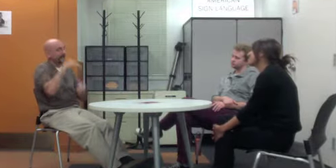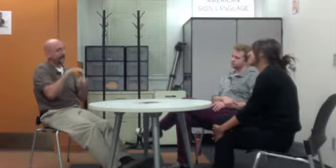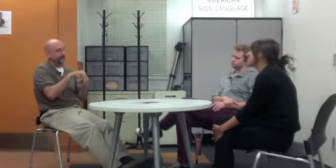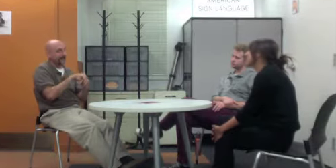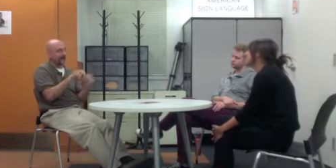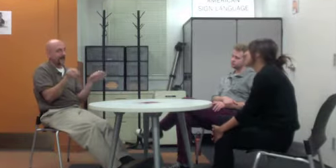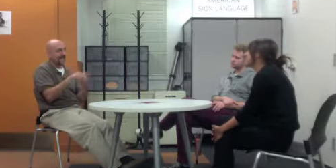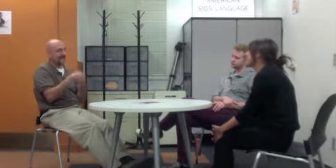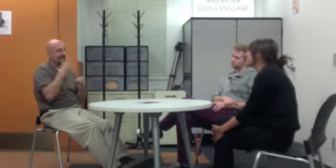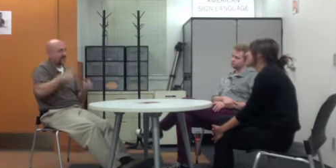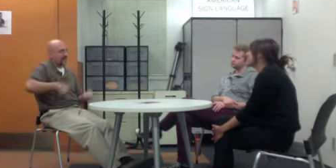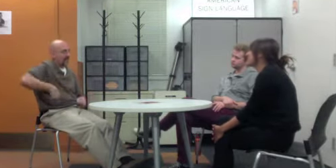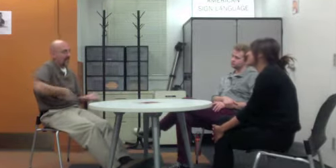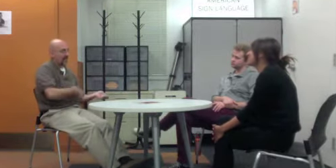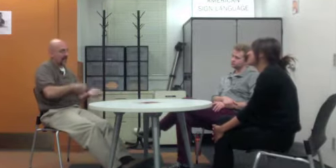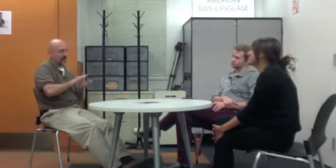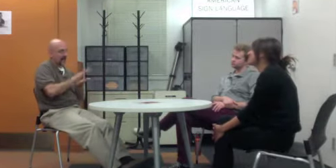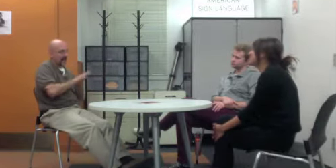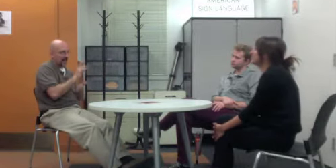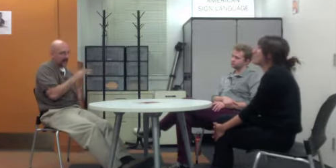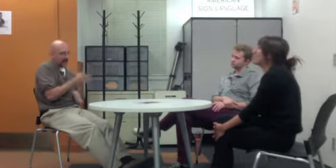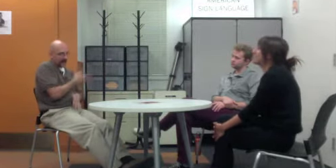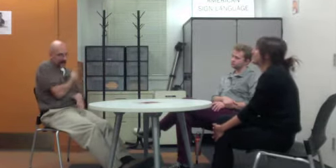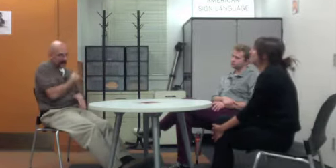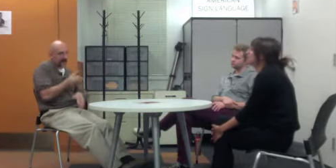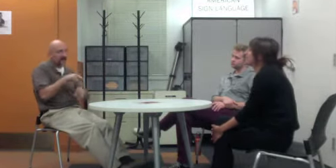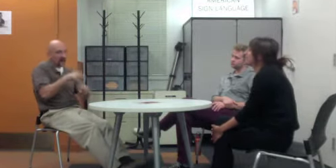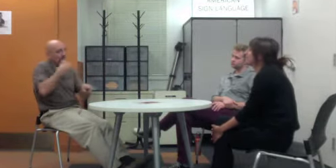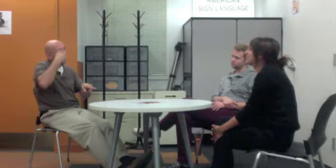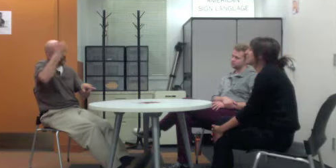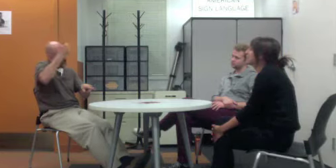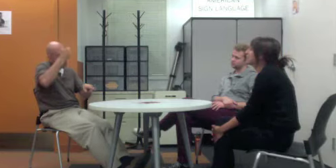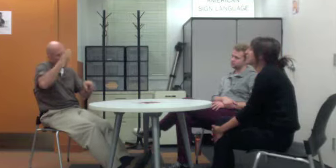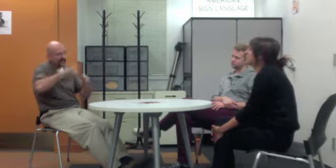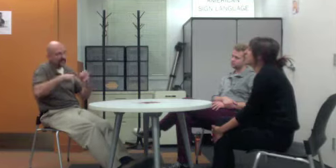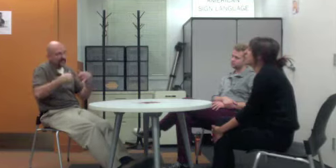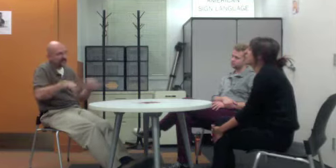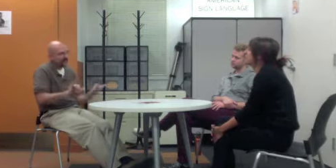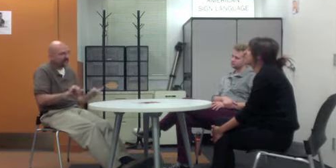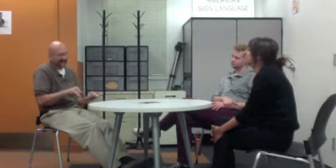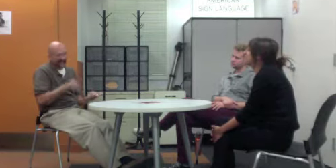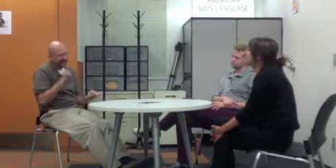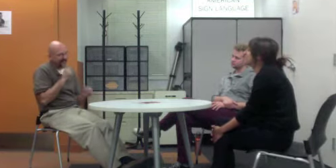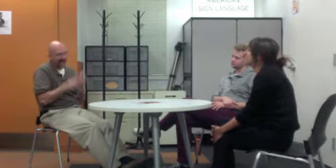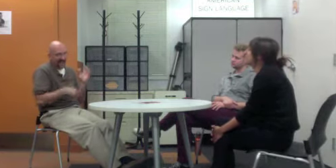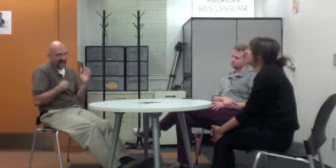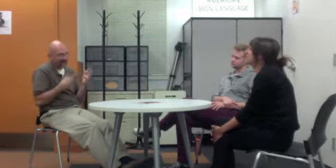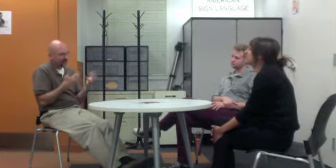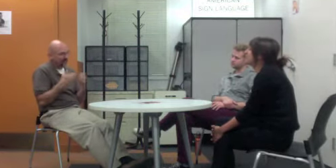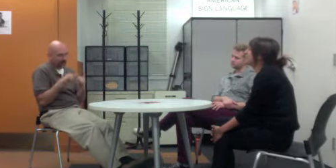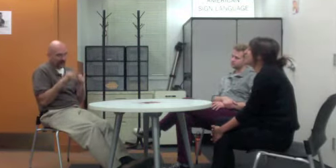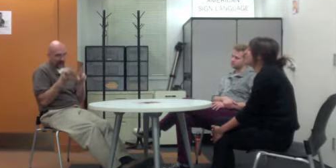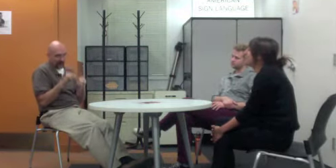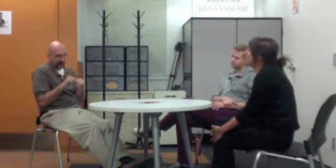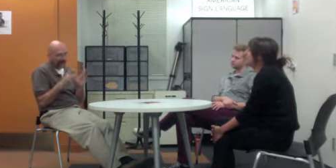It was a lot better because I got to sit in an office rather than clean up a bunch of garbage. So, but it was still really not what I wanted to